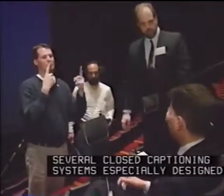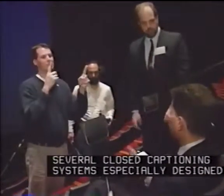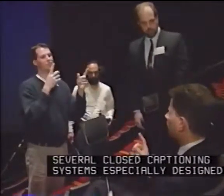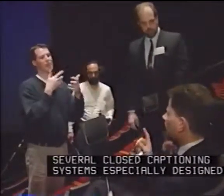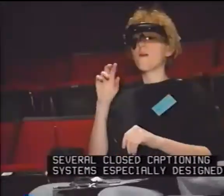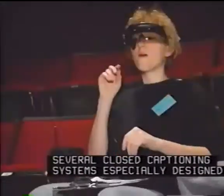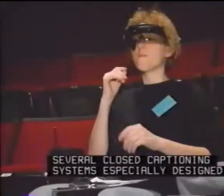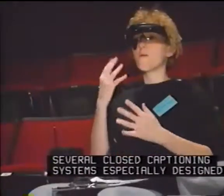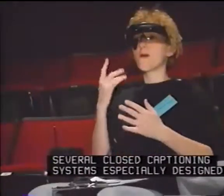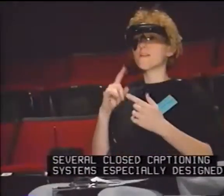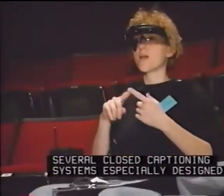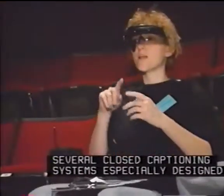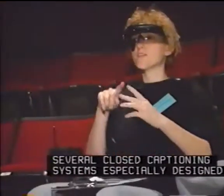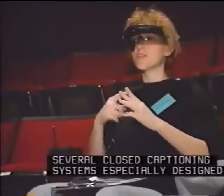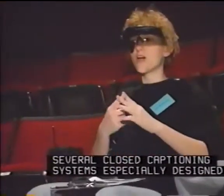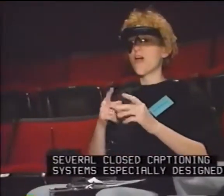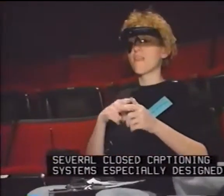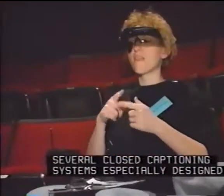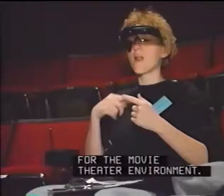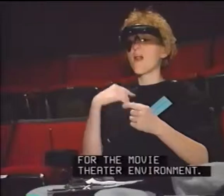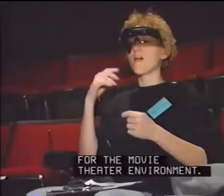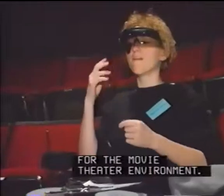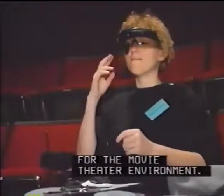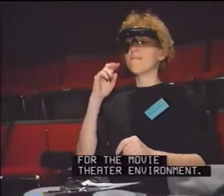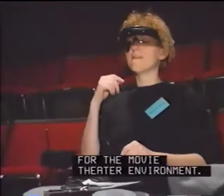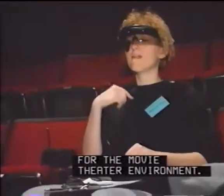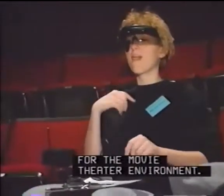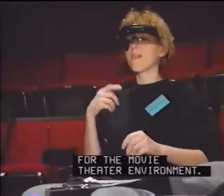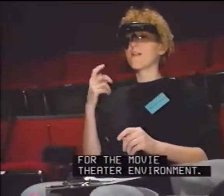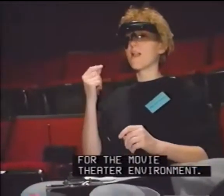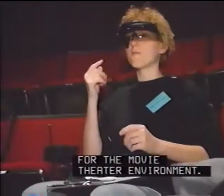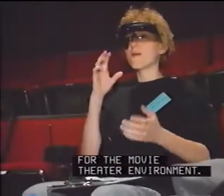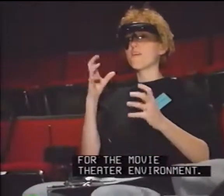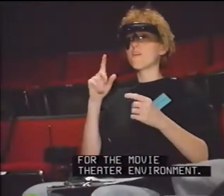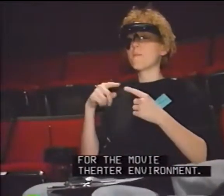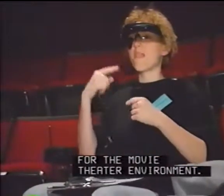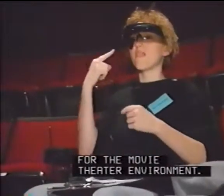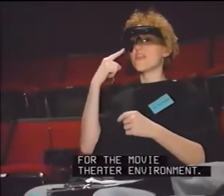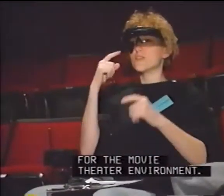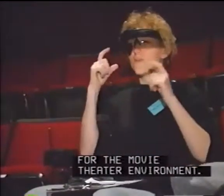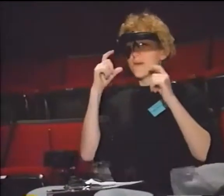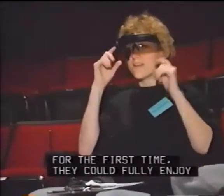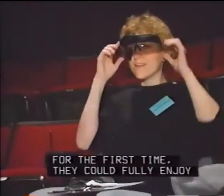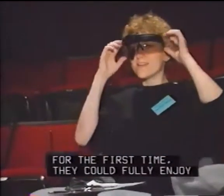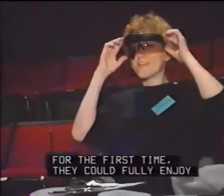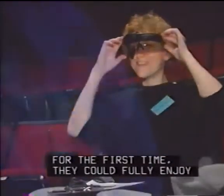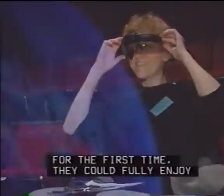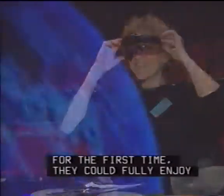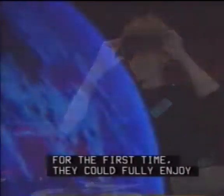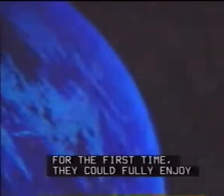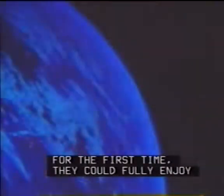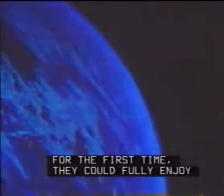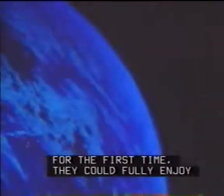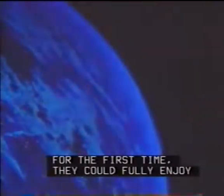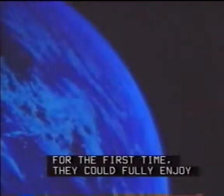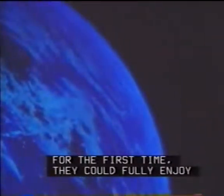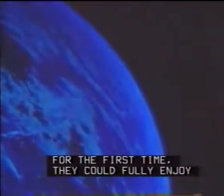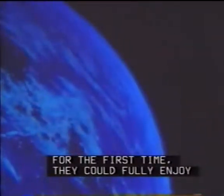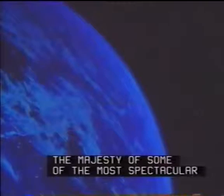captioning systems, especially designed for the movie theater environment. For the first time, they could fully enjoy the